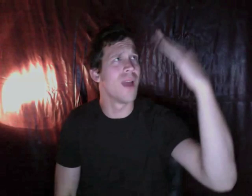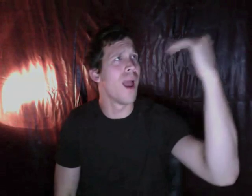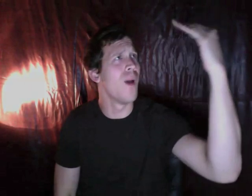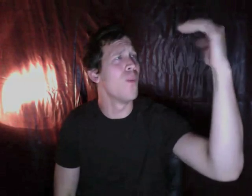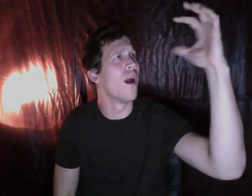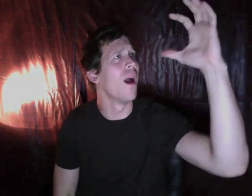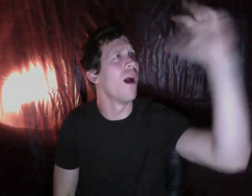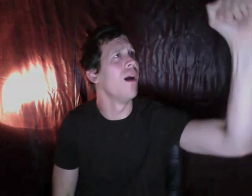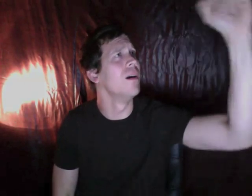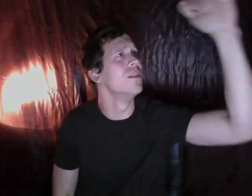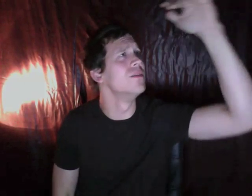farewell.